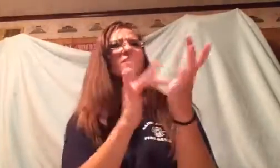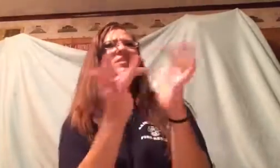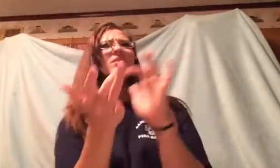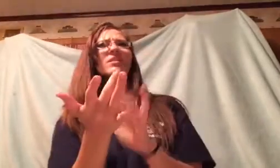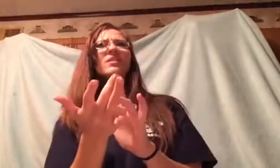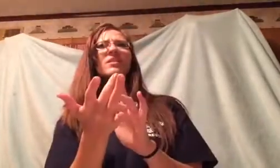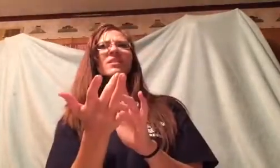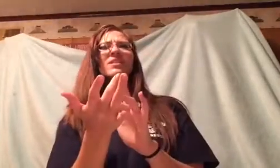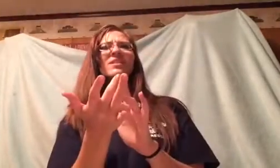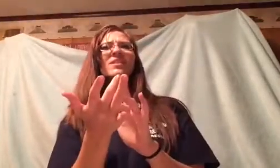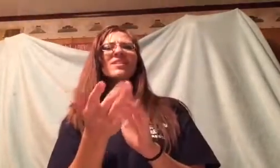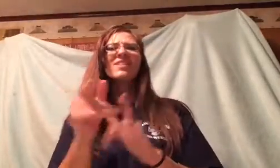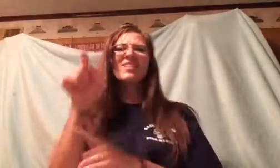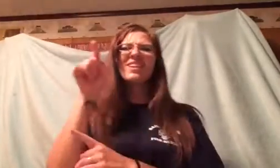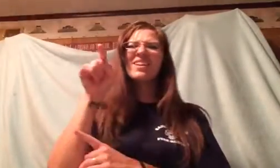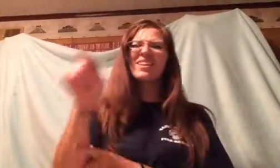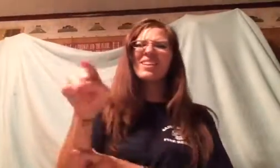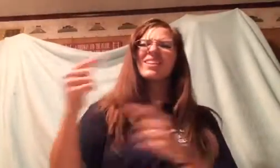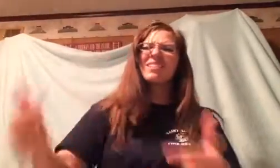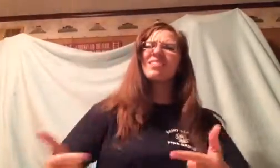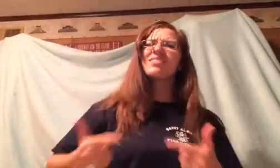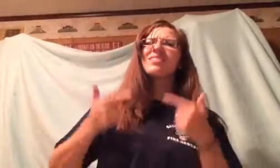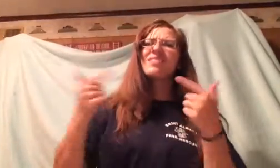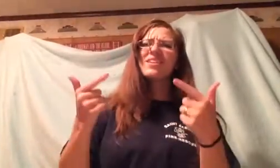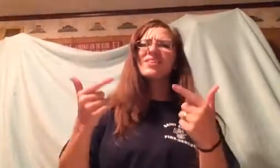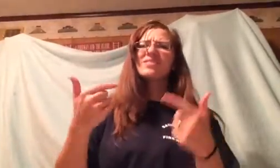Daddy who lives to be my King